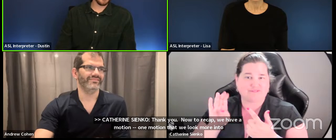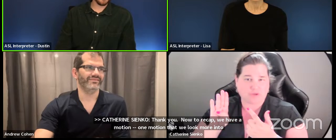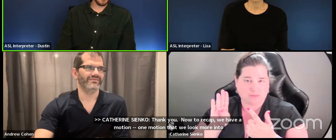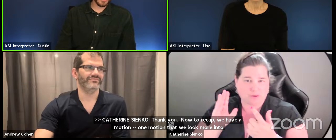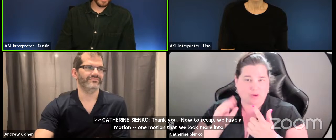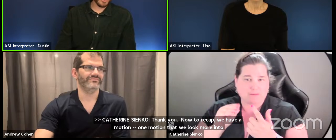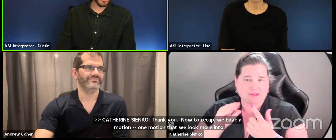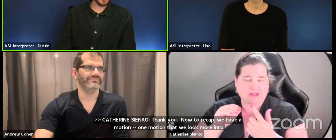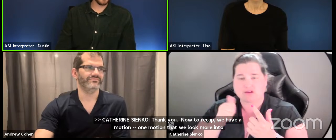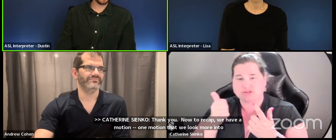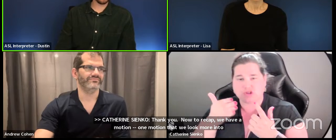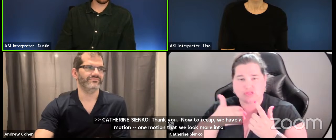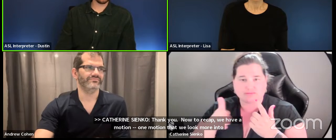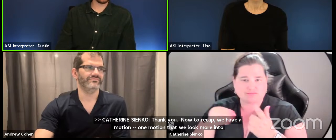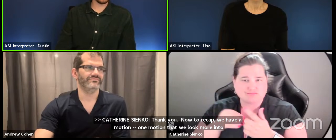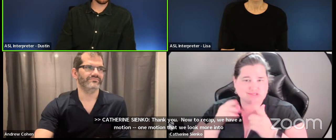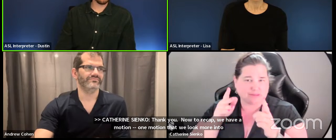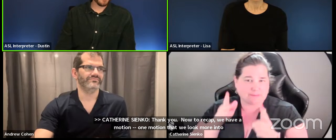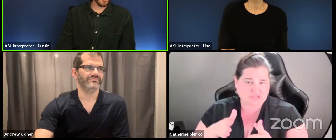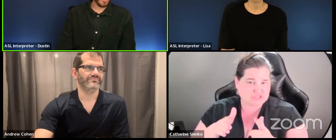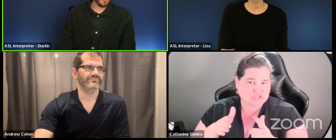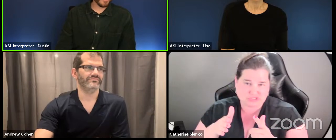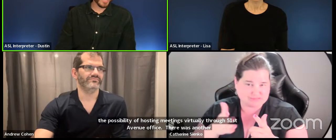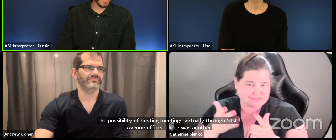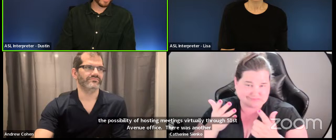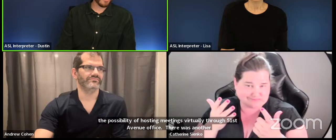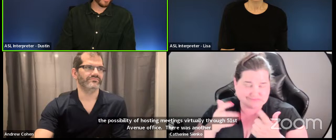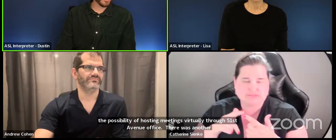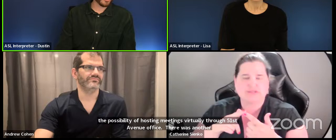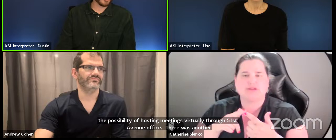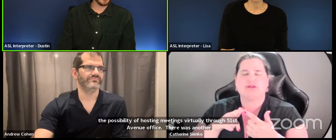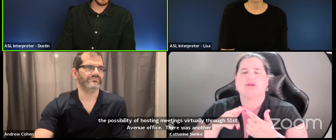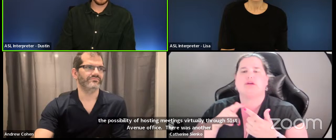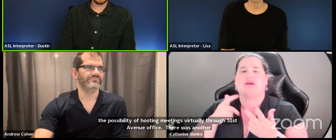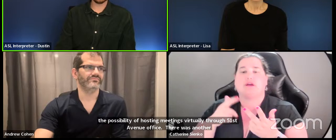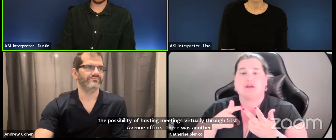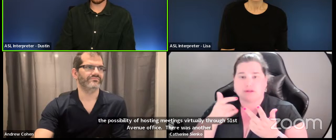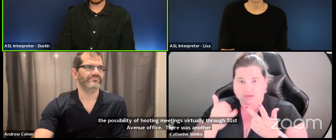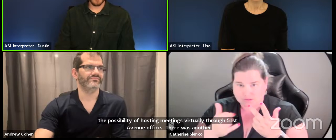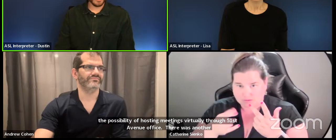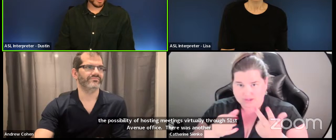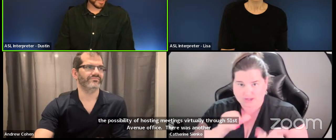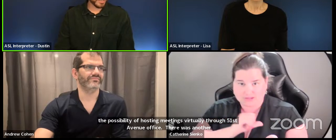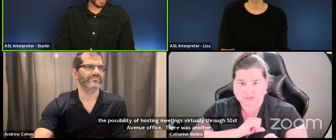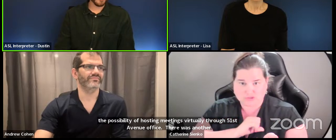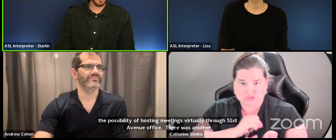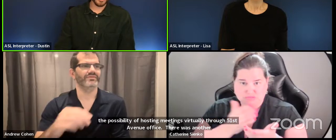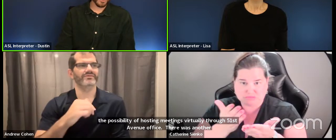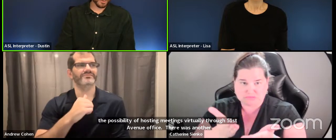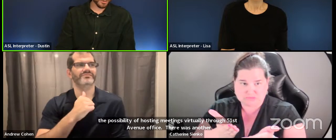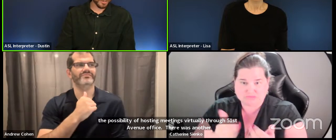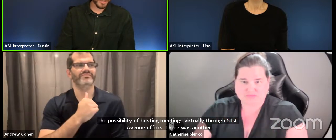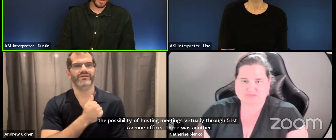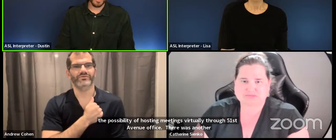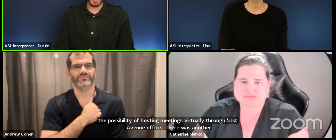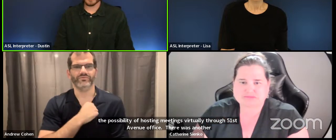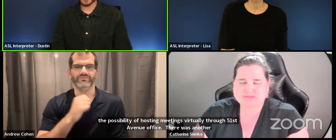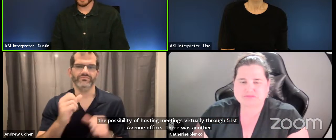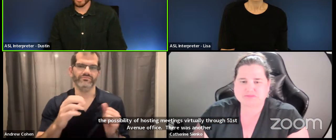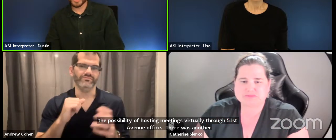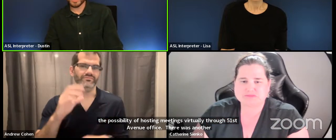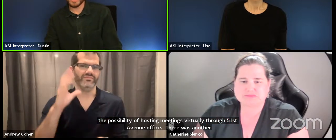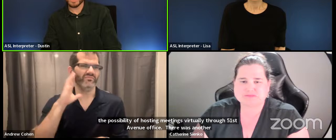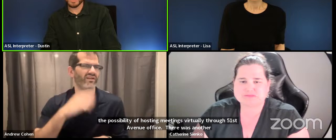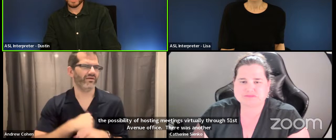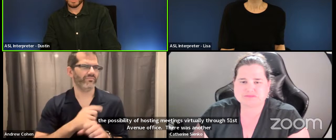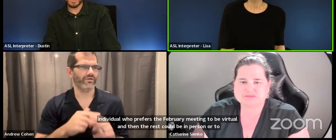was another individual who prefers the February meeting to be virtual, and then the rest could be in person or to be determined.